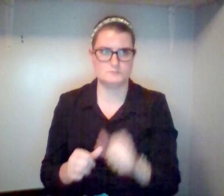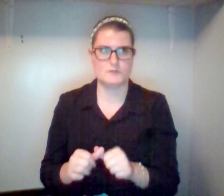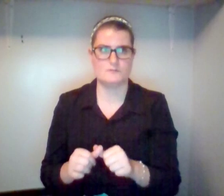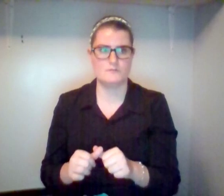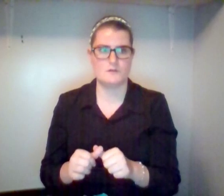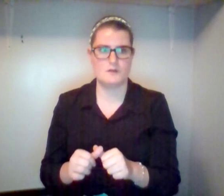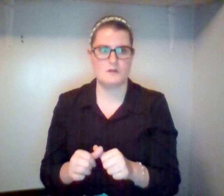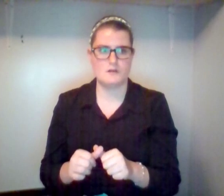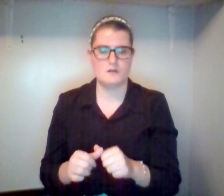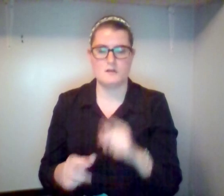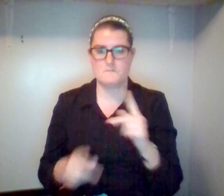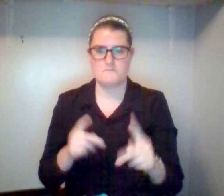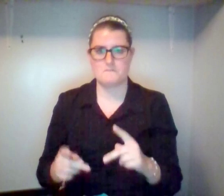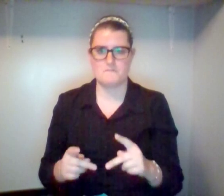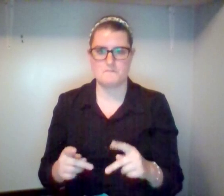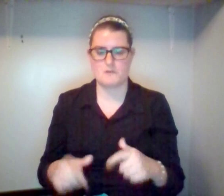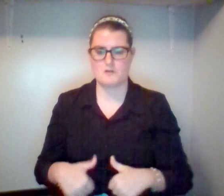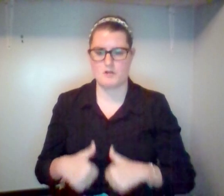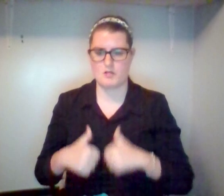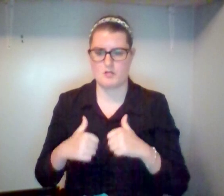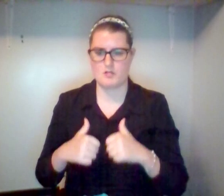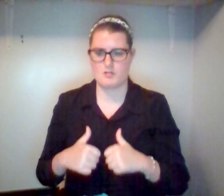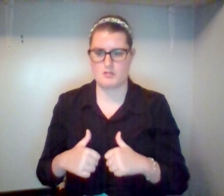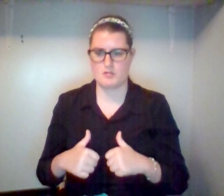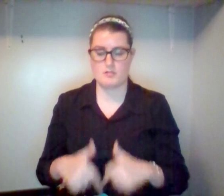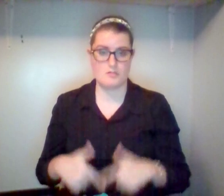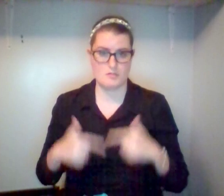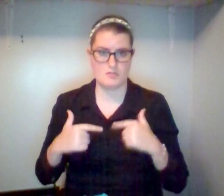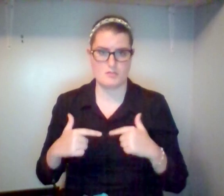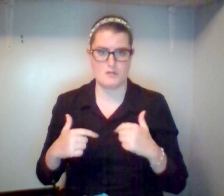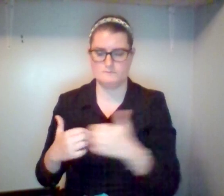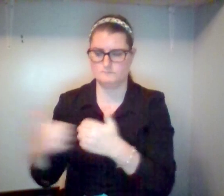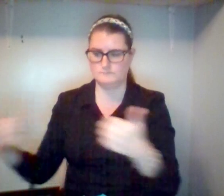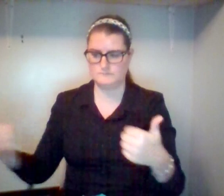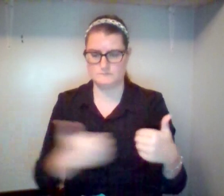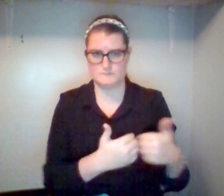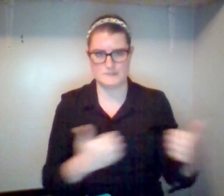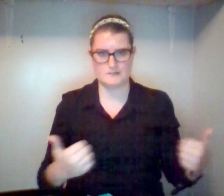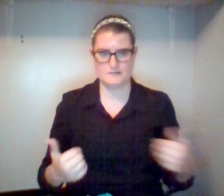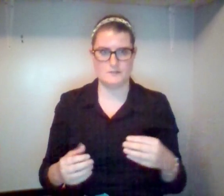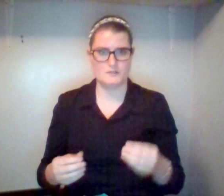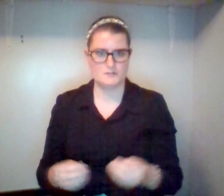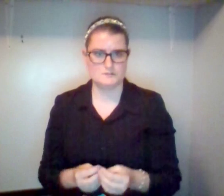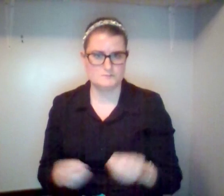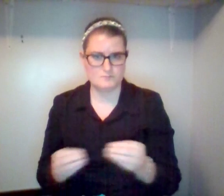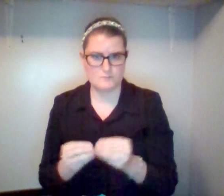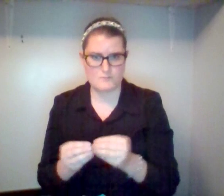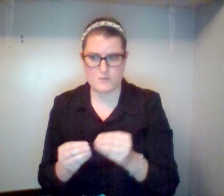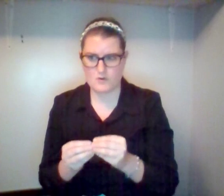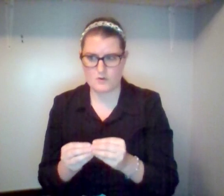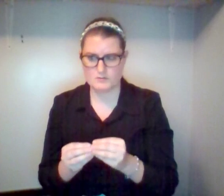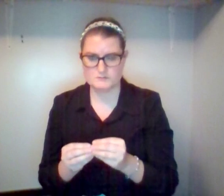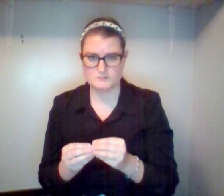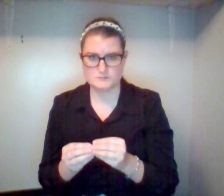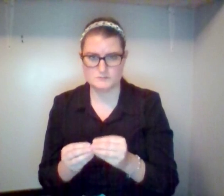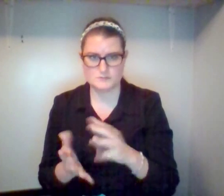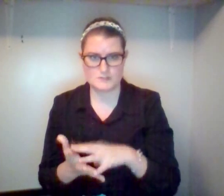I was ready to marry far quicker than we did get married. And if I had to do over, except